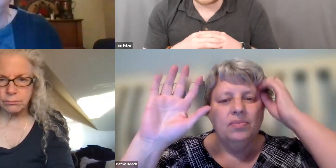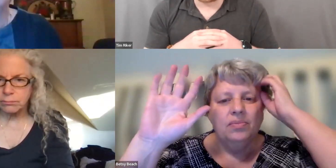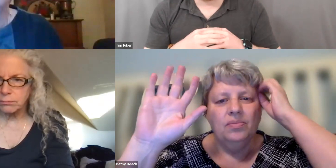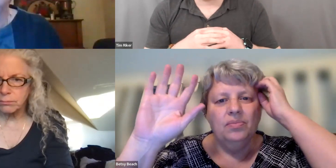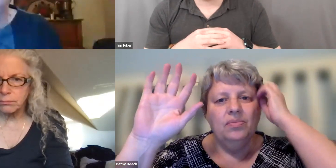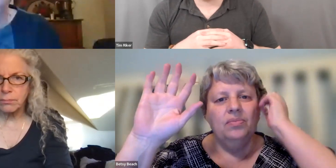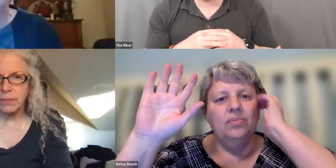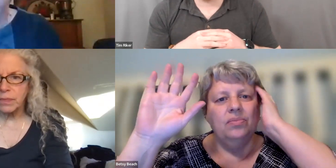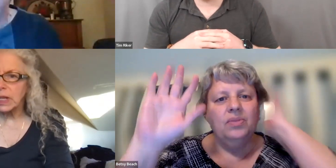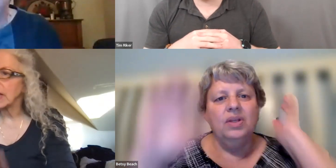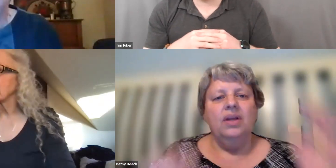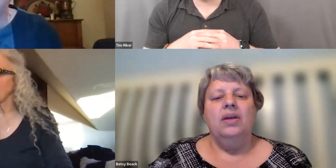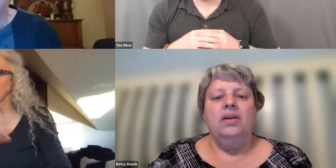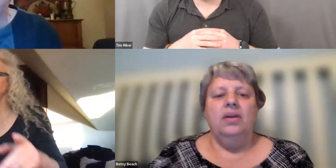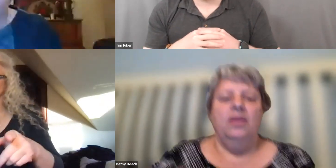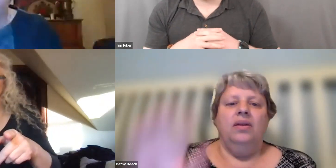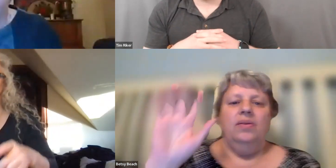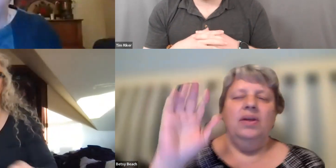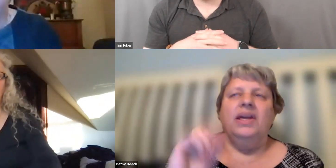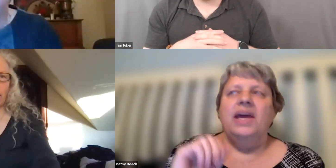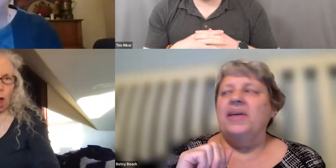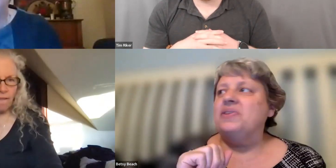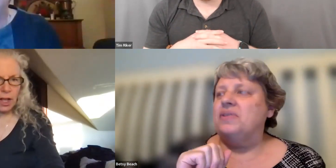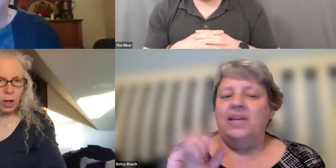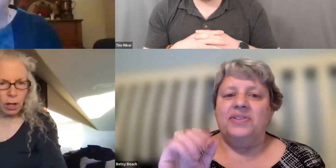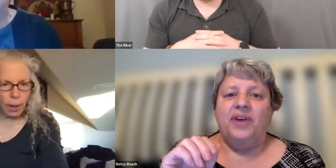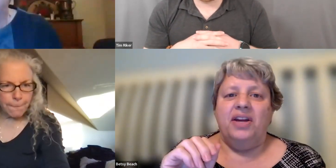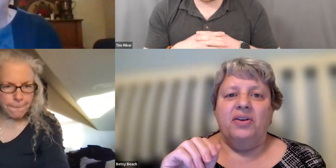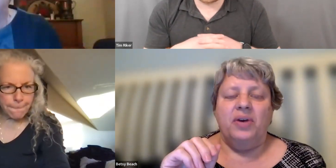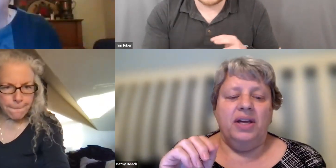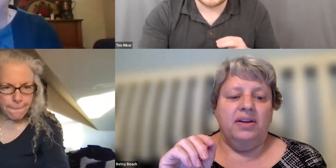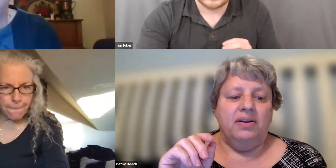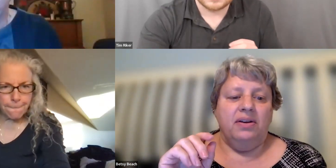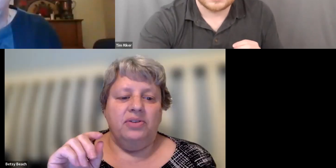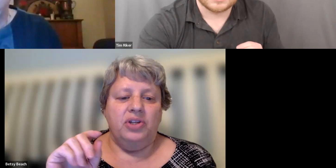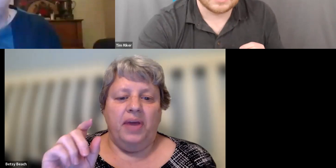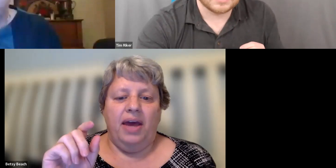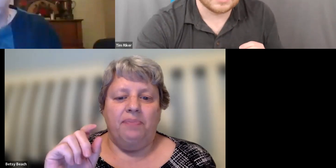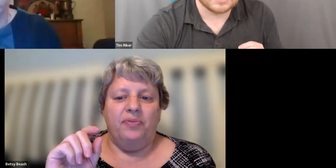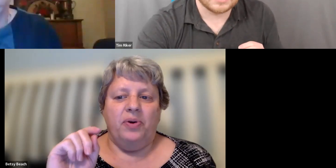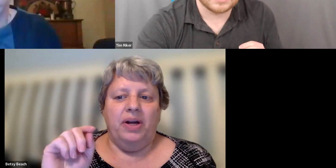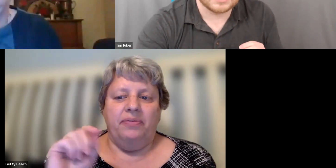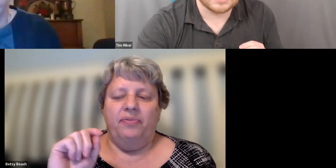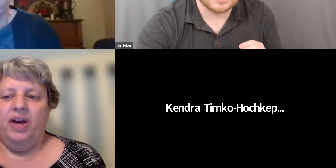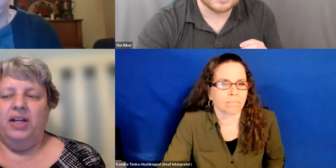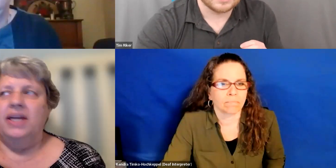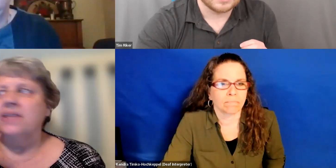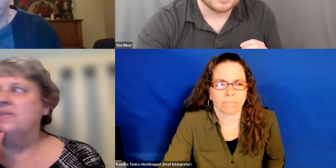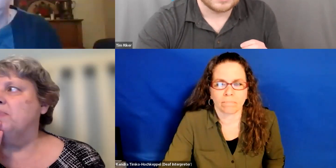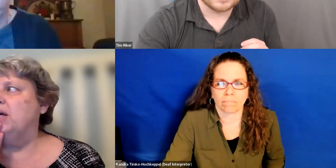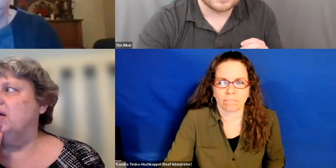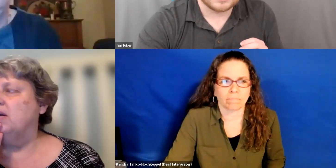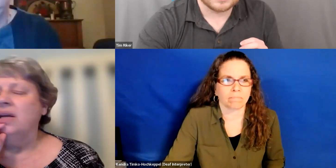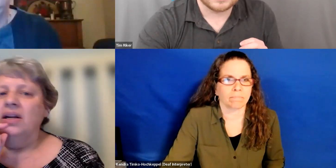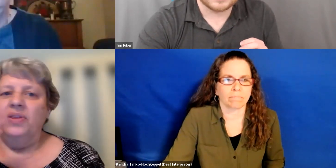See, yes? Go ahead. Yeah, that's fine. I'll go ahead and do that before I finalize